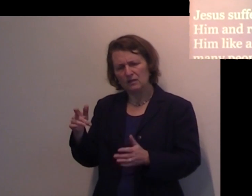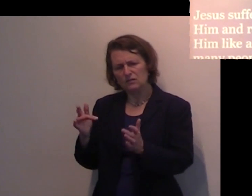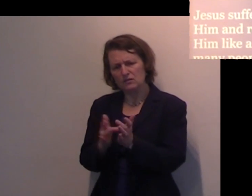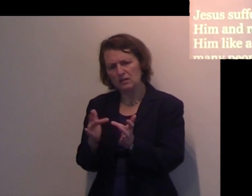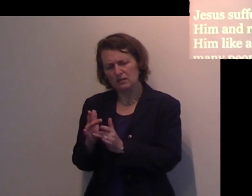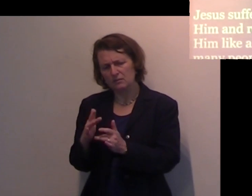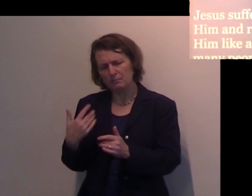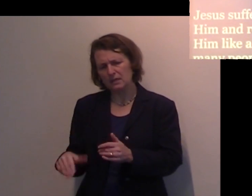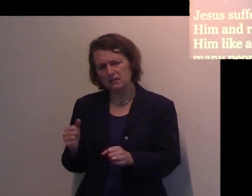me.